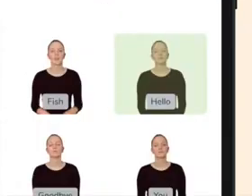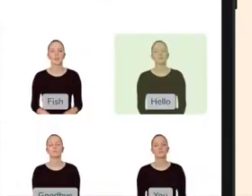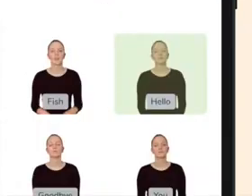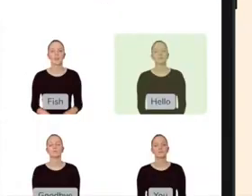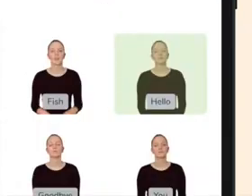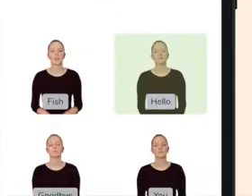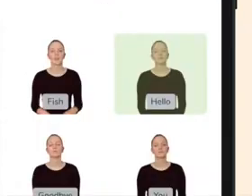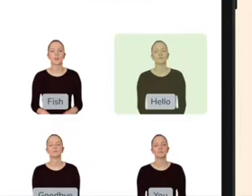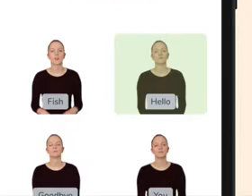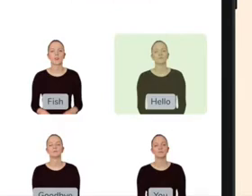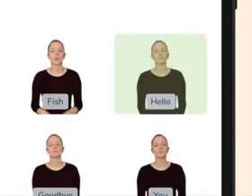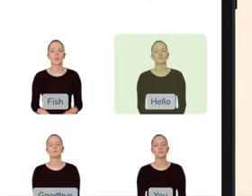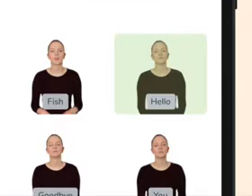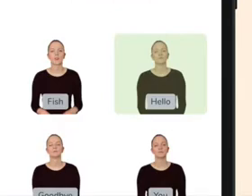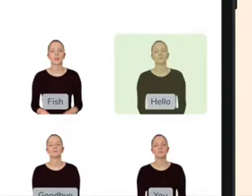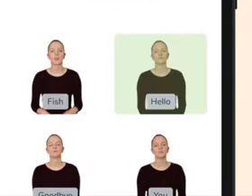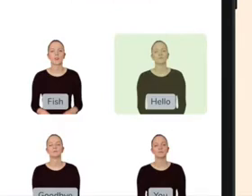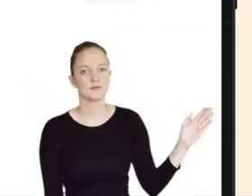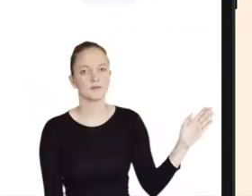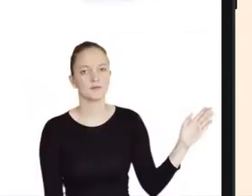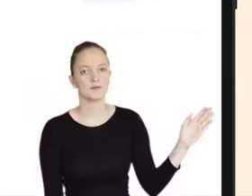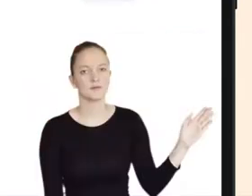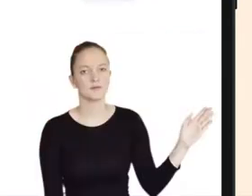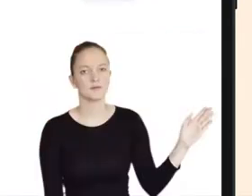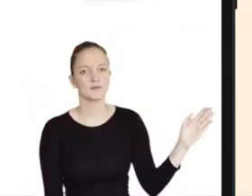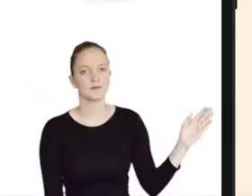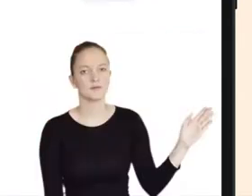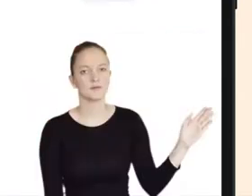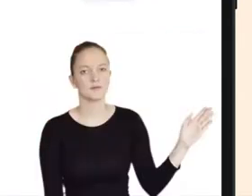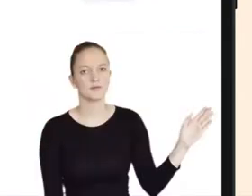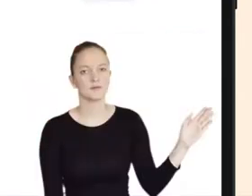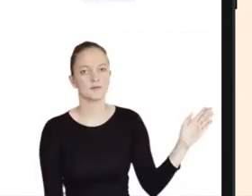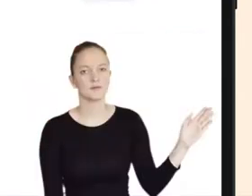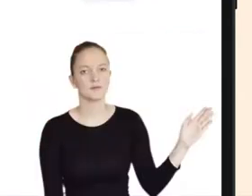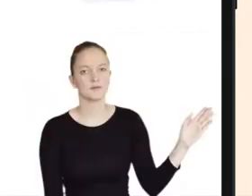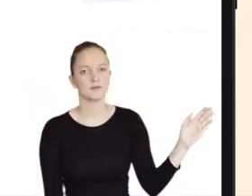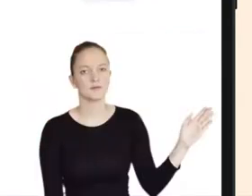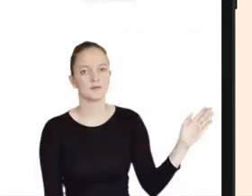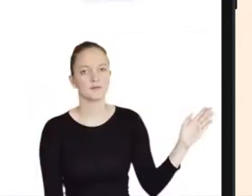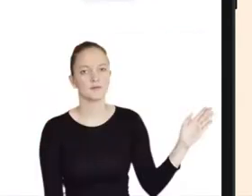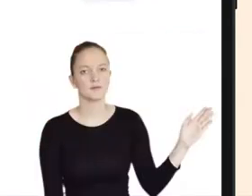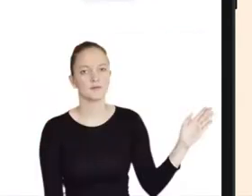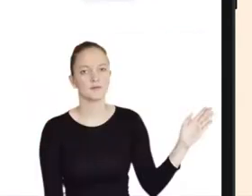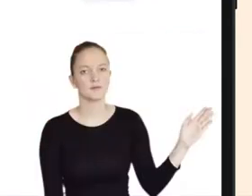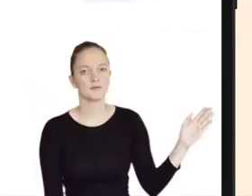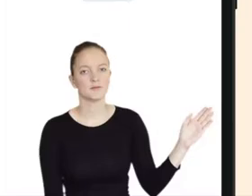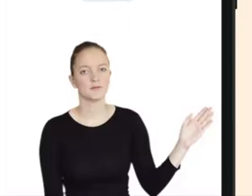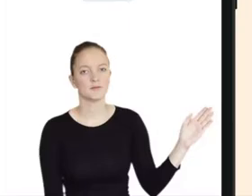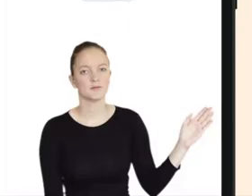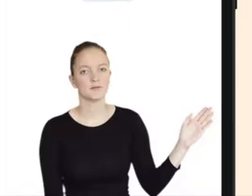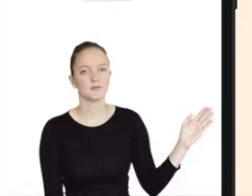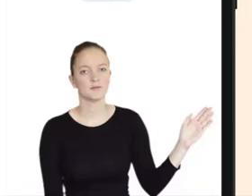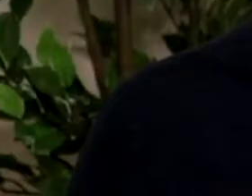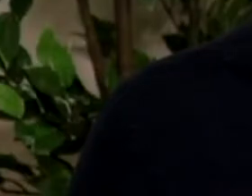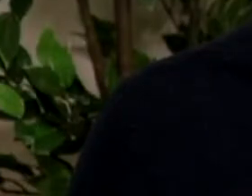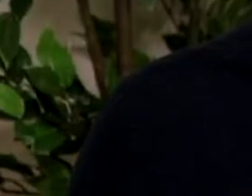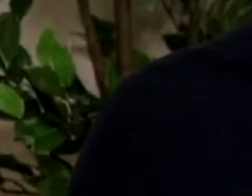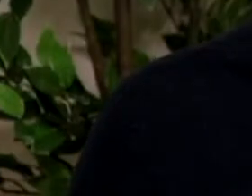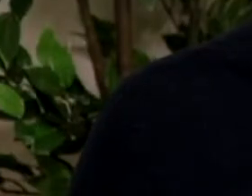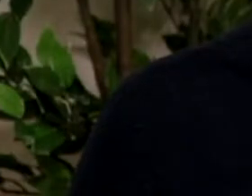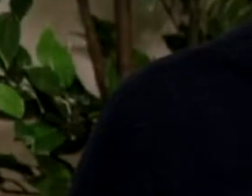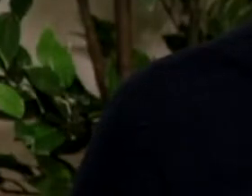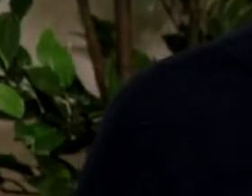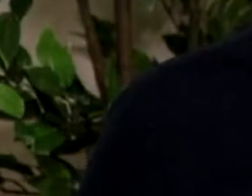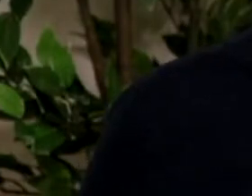And later, you can review what you have learned in our optimal reviewing tool. If you want to look up a sign on the go, you can do so in our